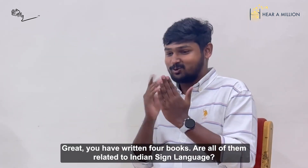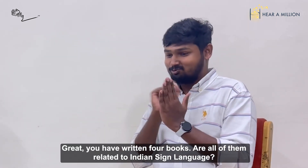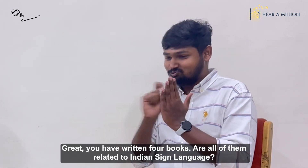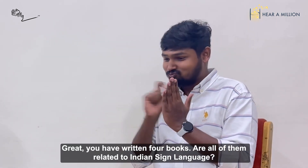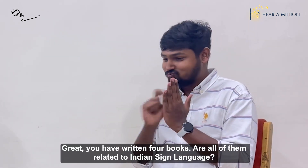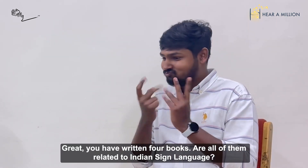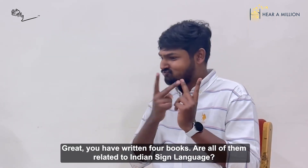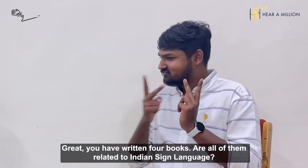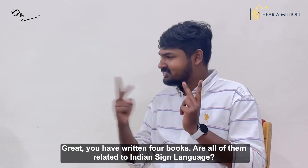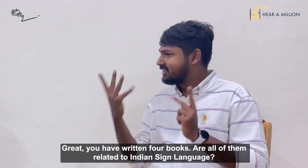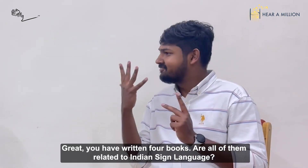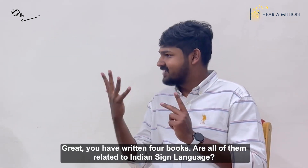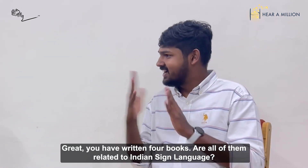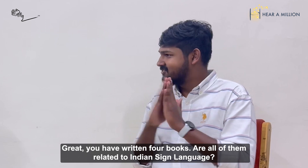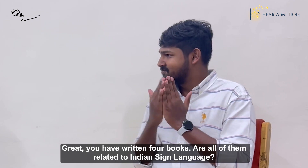of them related to Indian Sign Language?